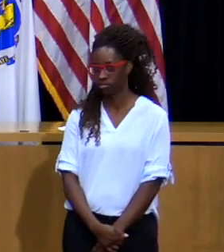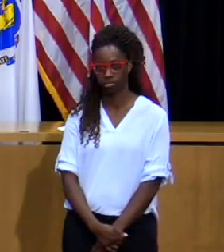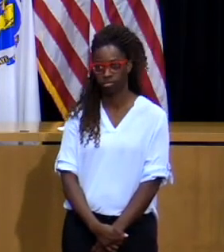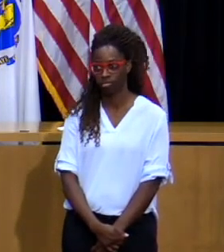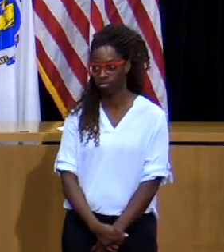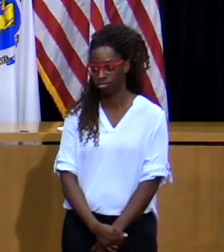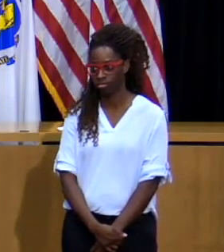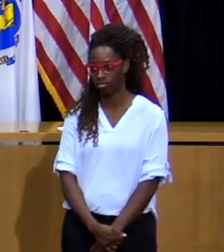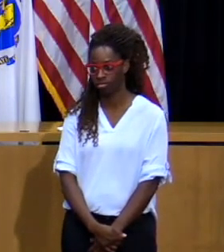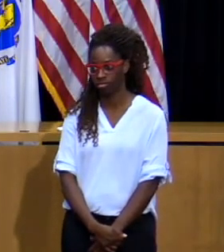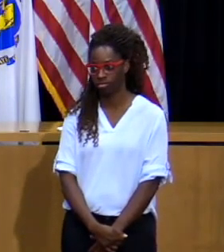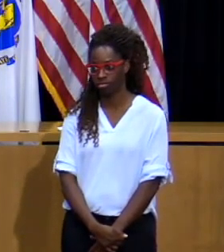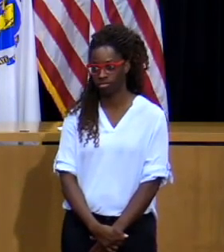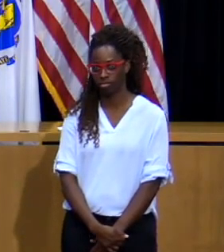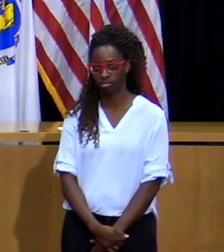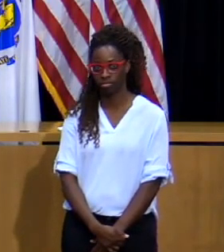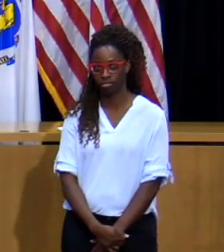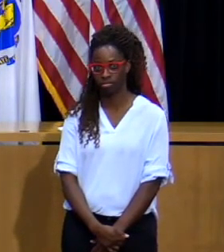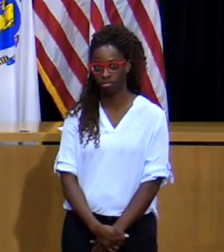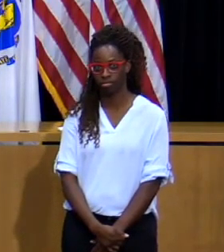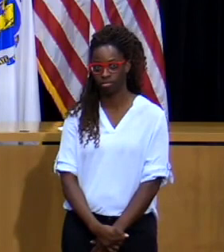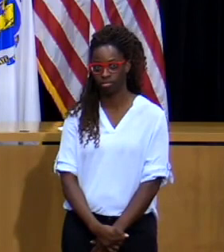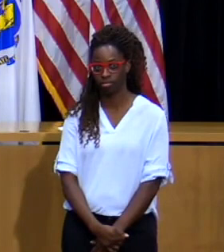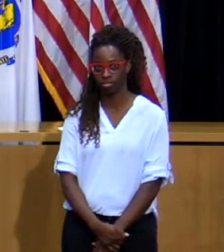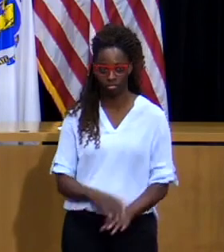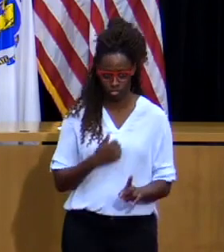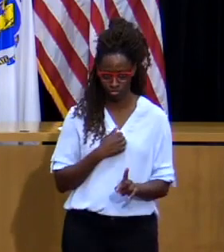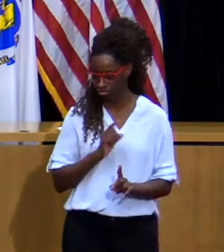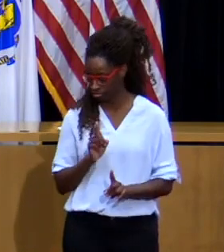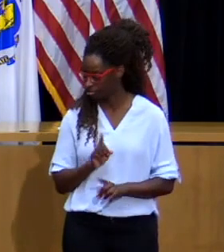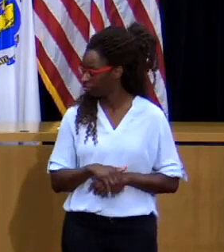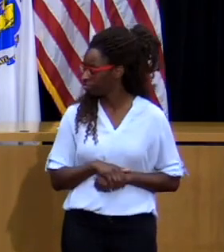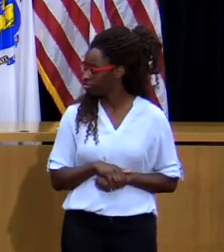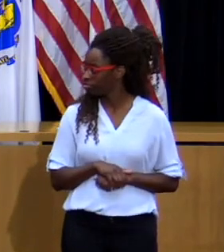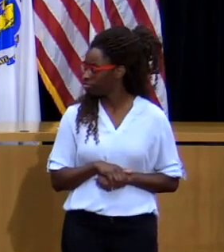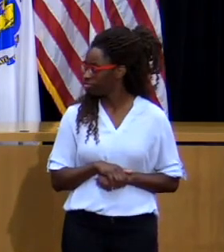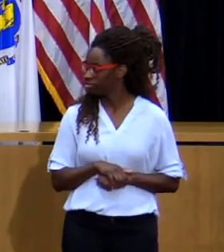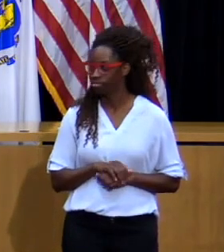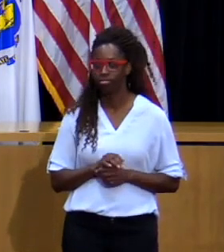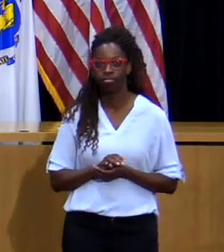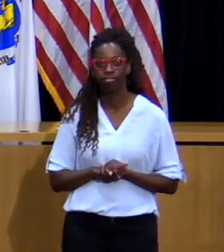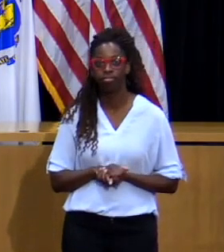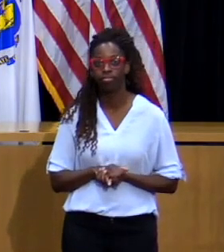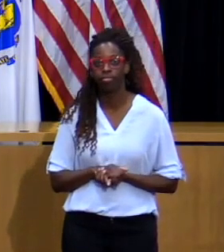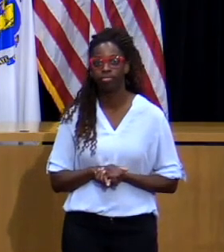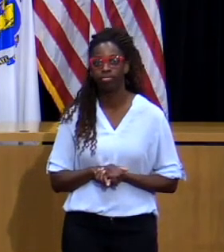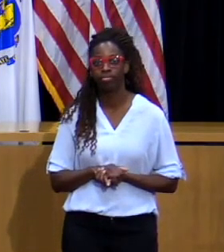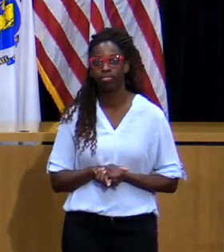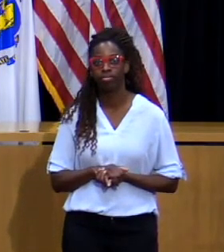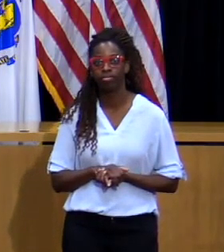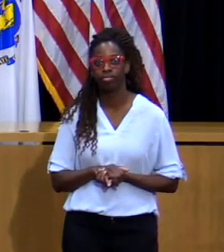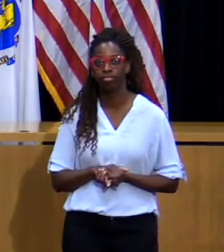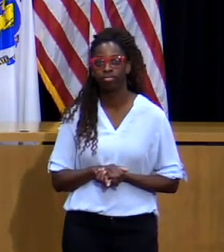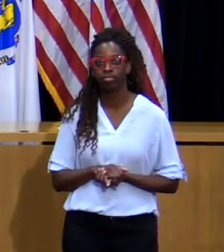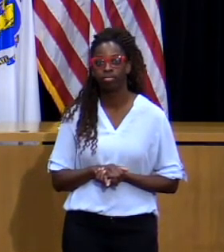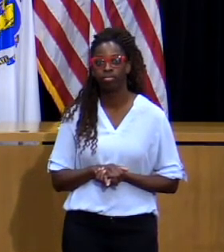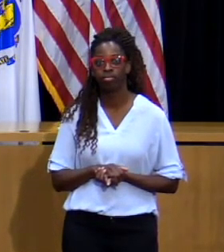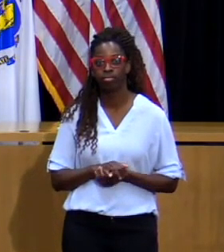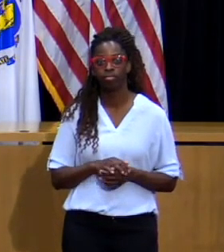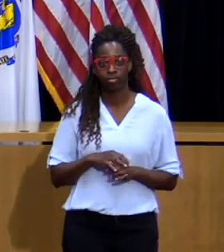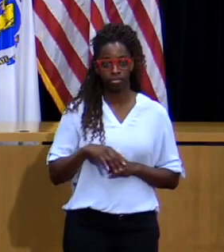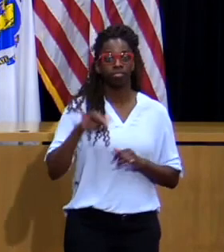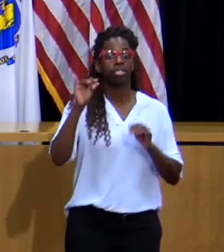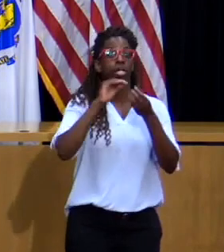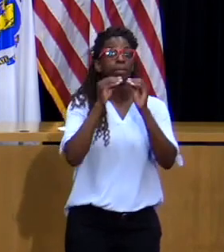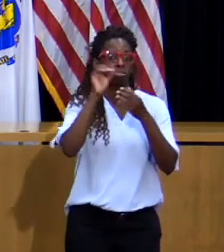Just wait till you get to be my age. So again, these are, ballparks.